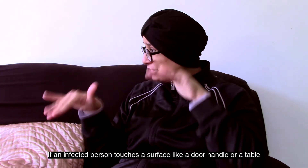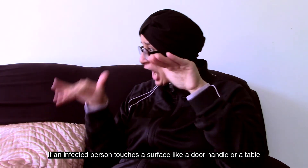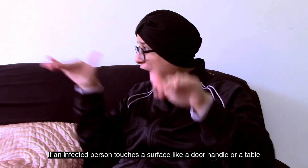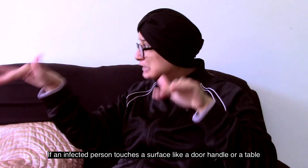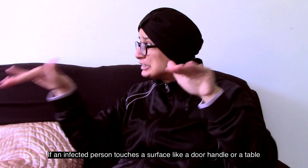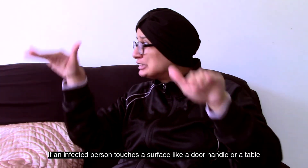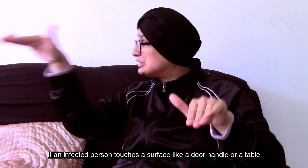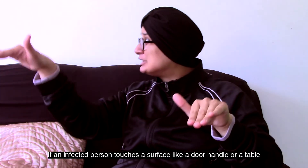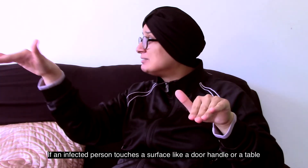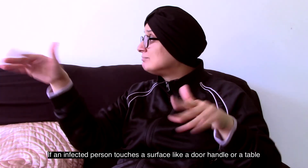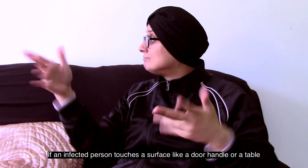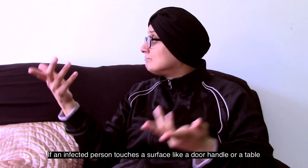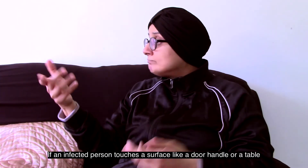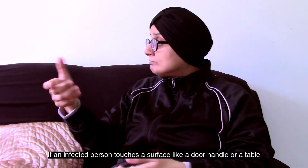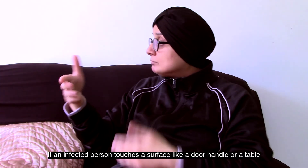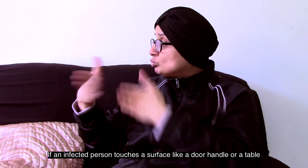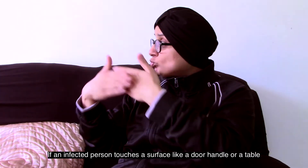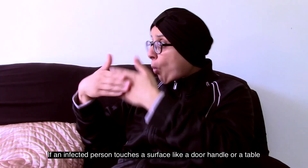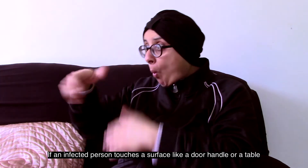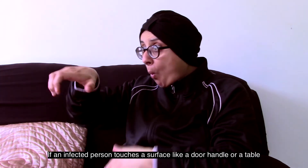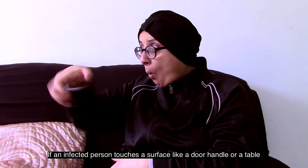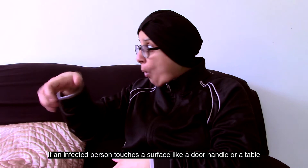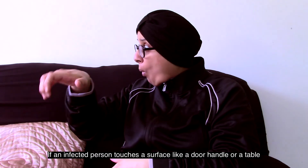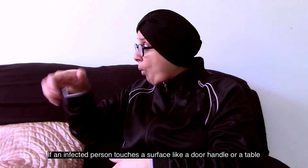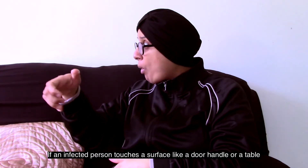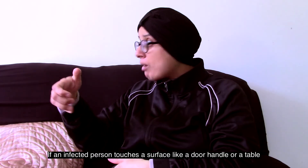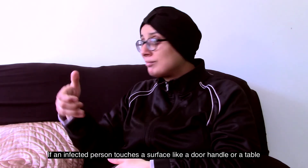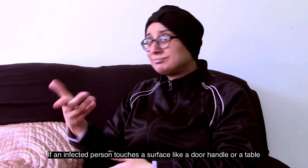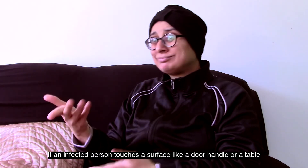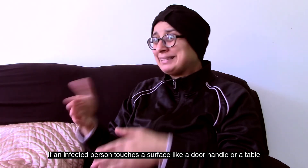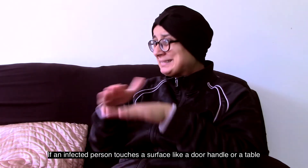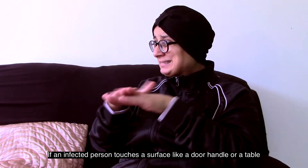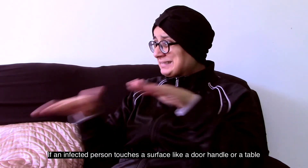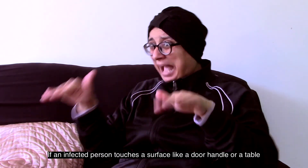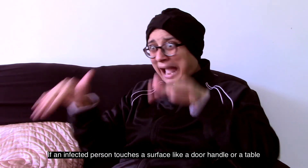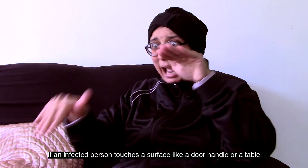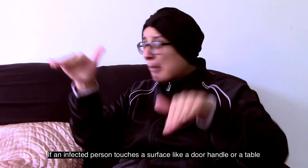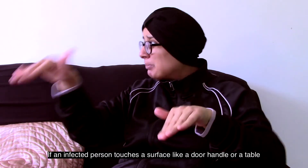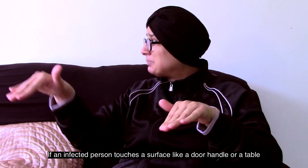If an infected person touches a surface like a door handle or a table,